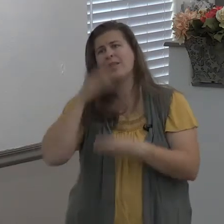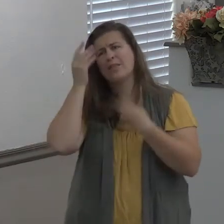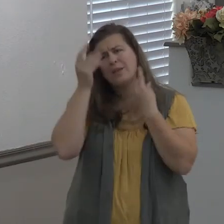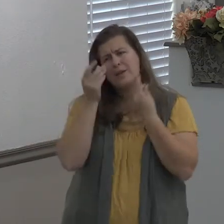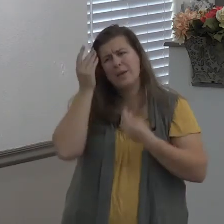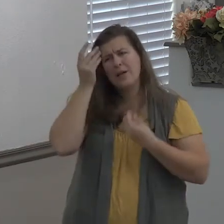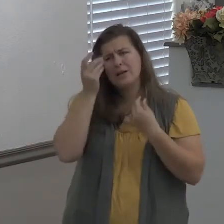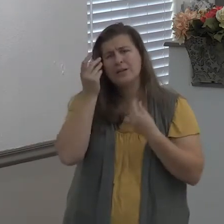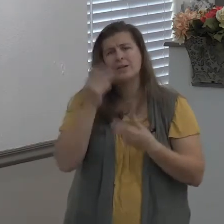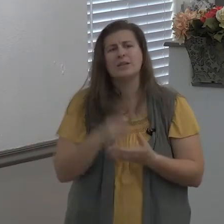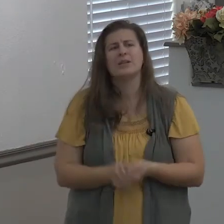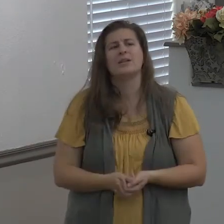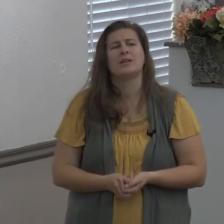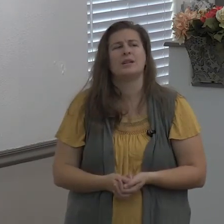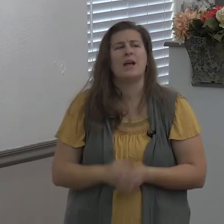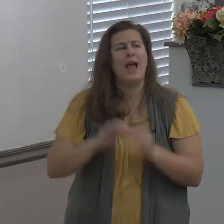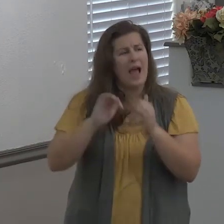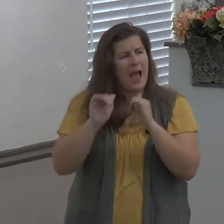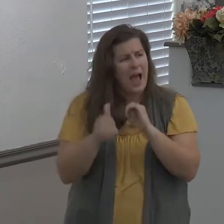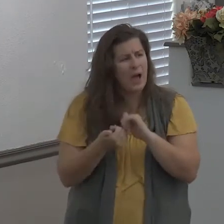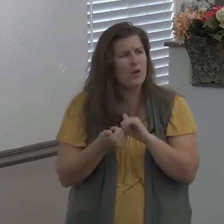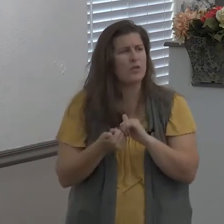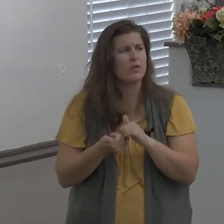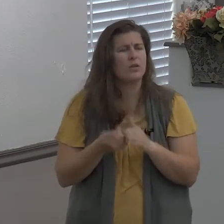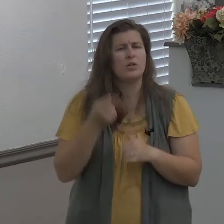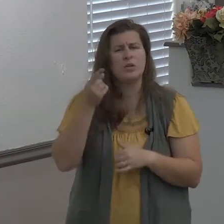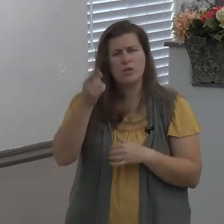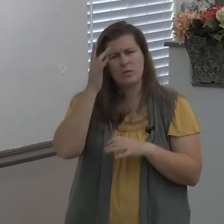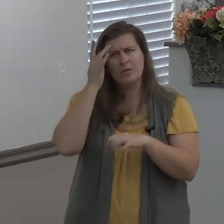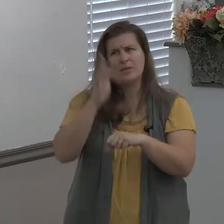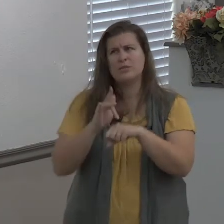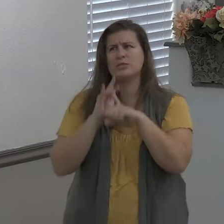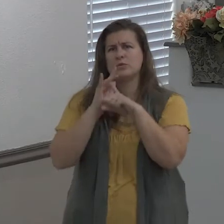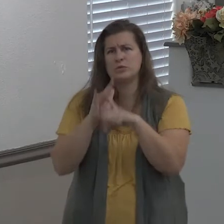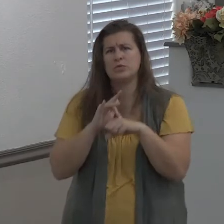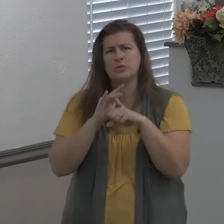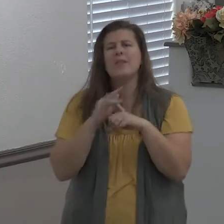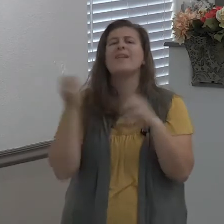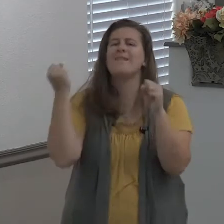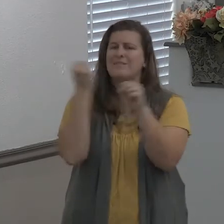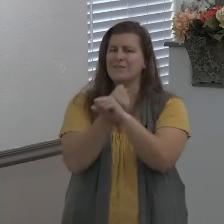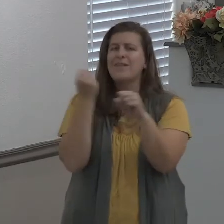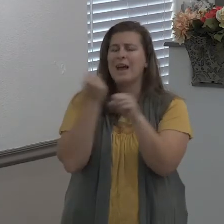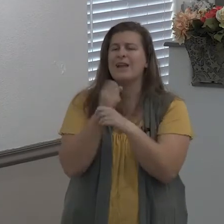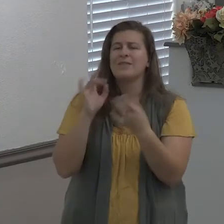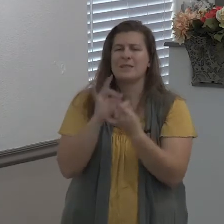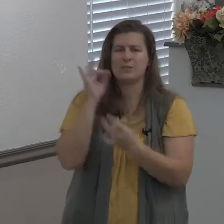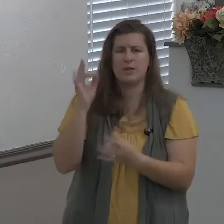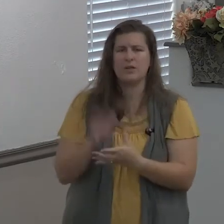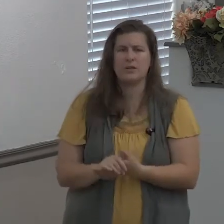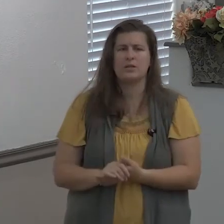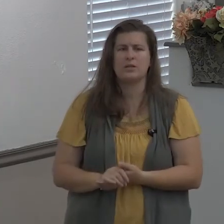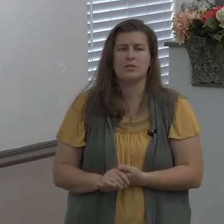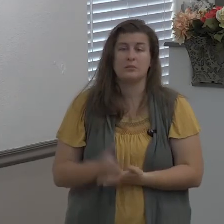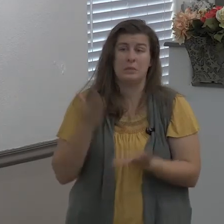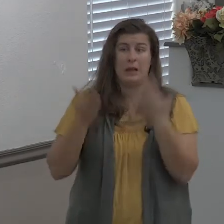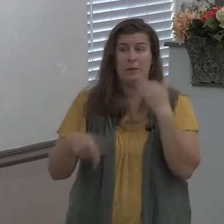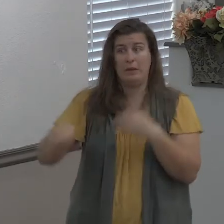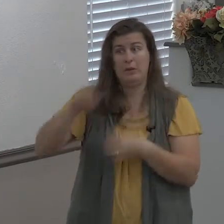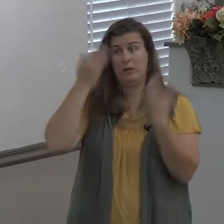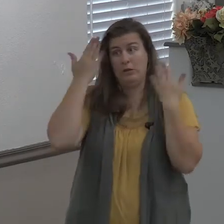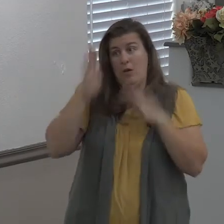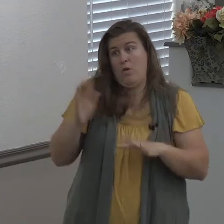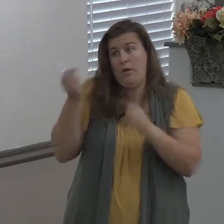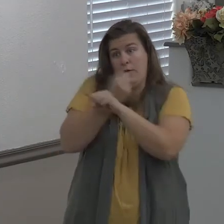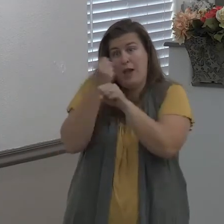tonight. So I call on you this evening to think through how you've been thinking